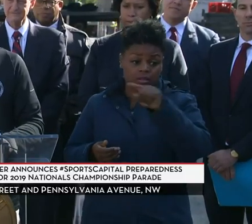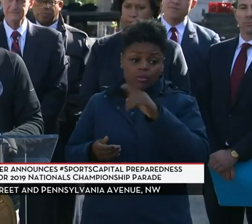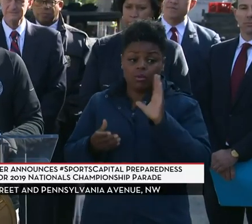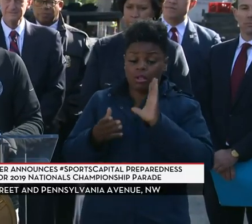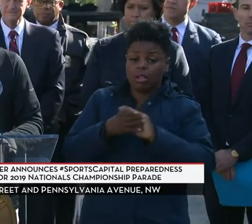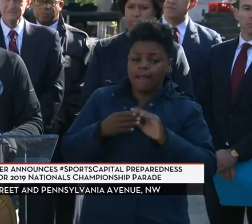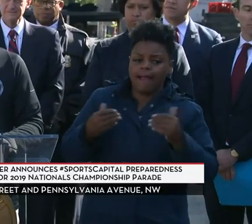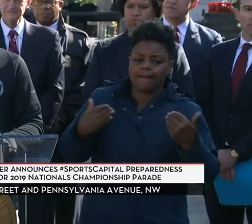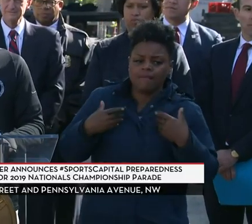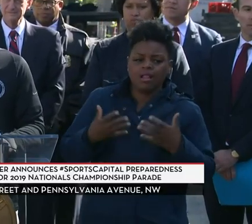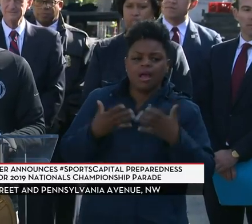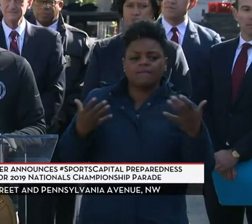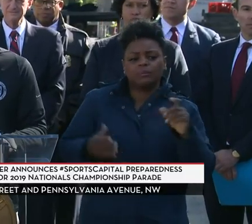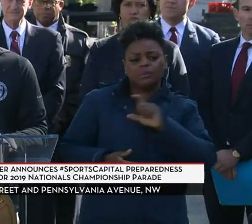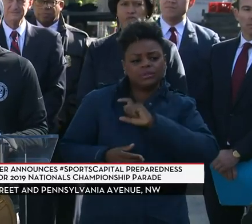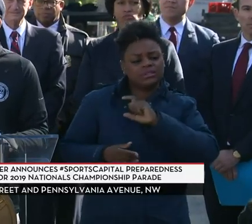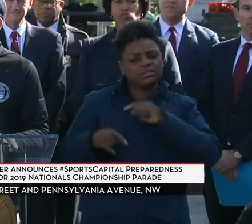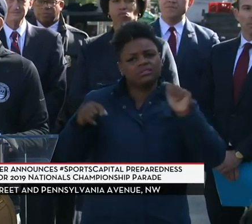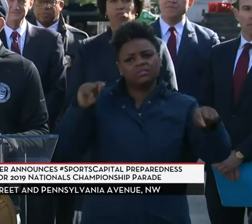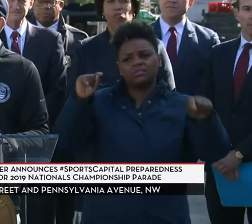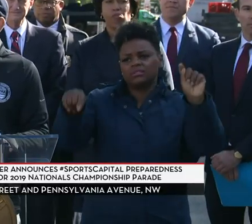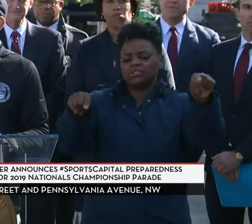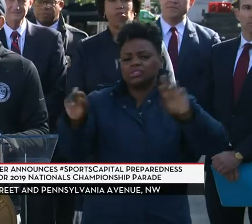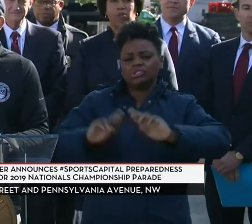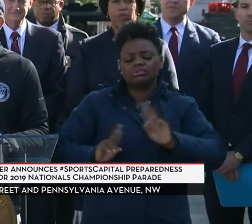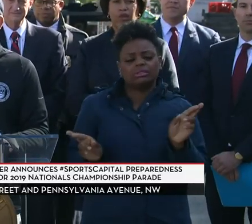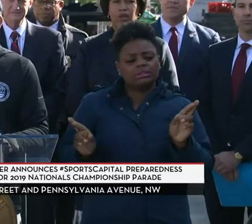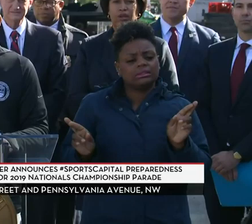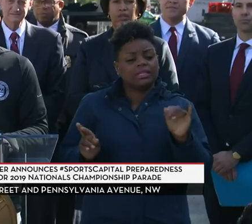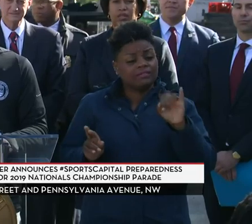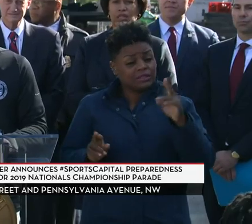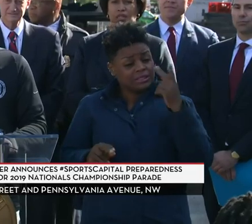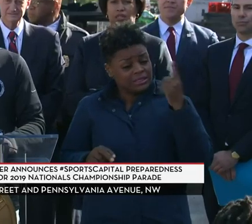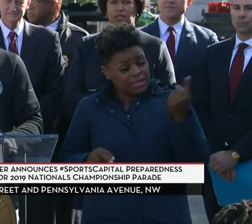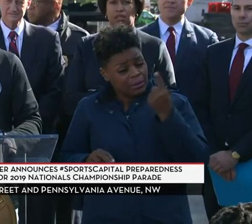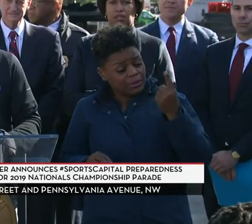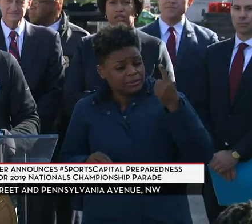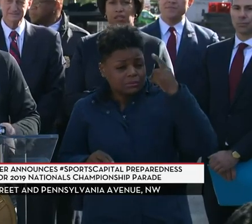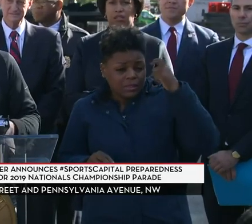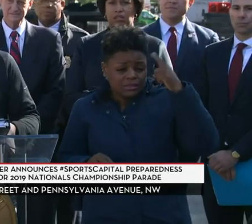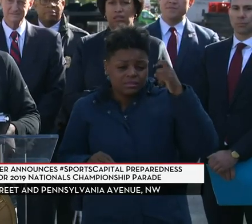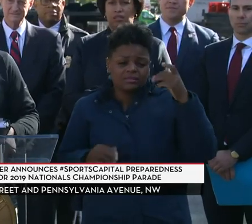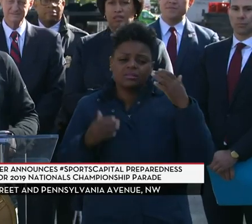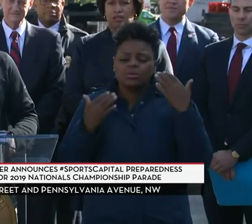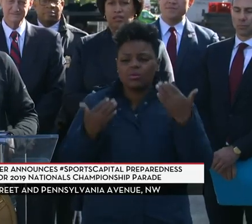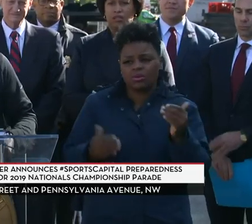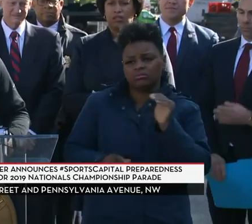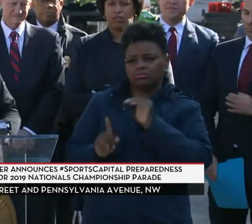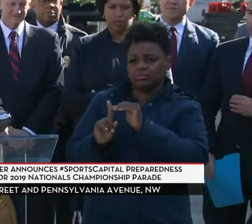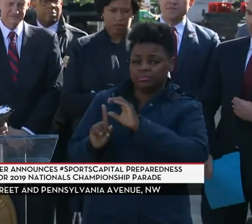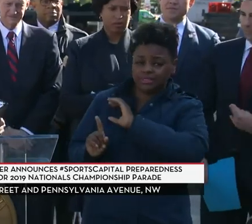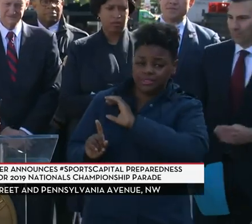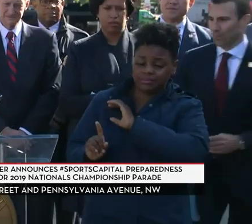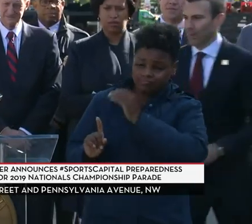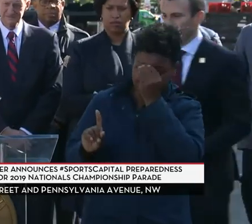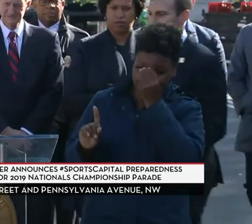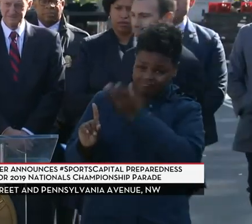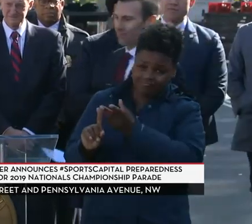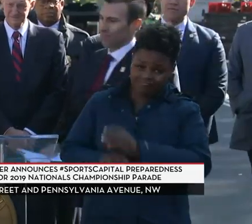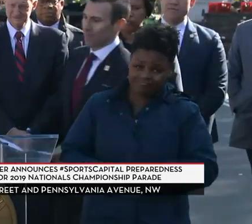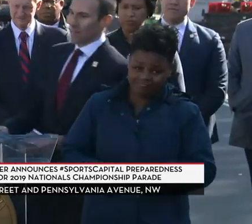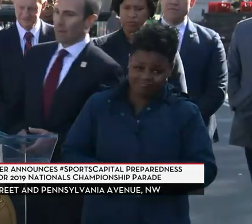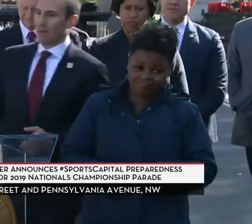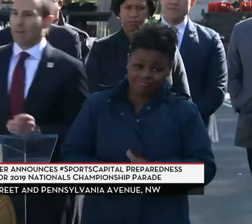out here, so if you see something suspicious, please tell a police officer. And with that, I'll turn it over to DDOT Director Muriel.